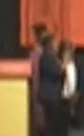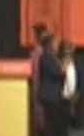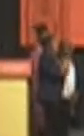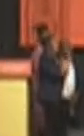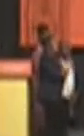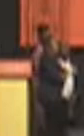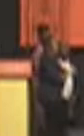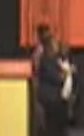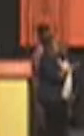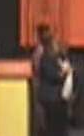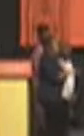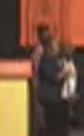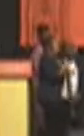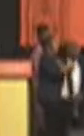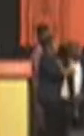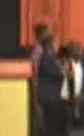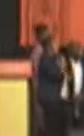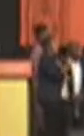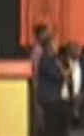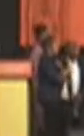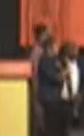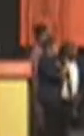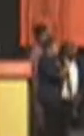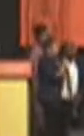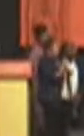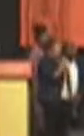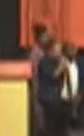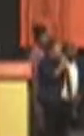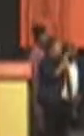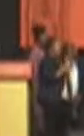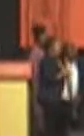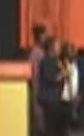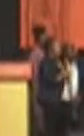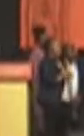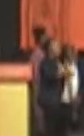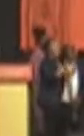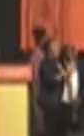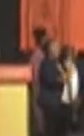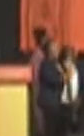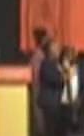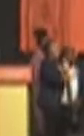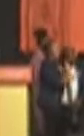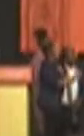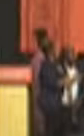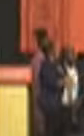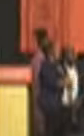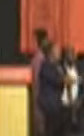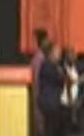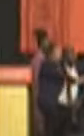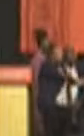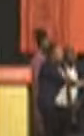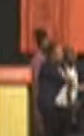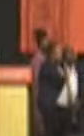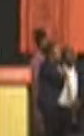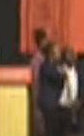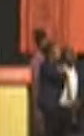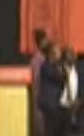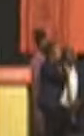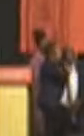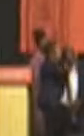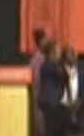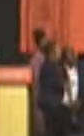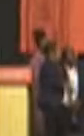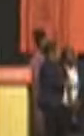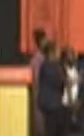say. They can speak for themselves. They don't need to be given a voice. They already have a voice. They have the power. They have the influence,